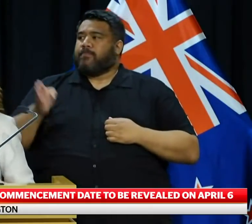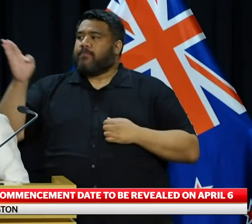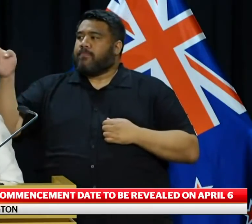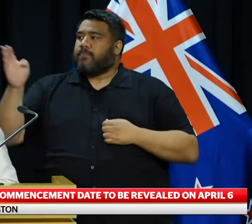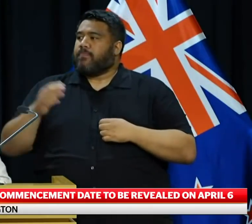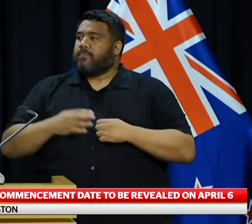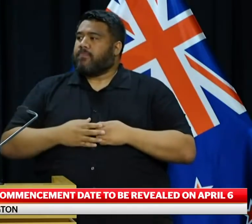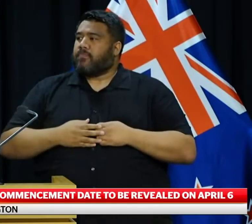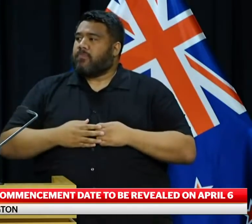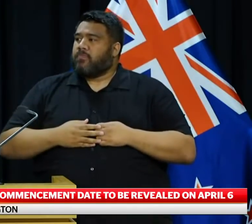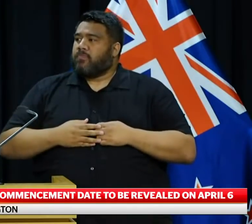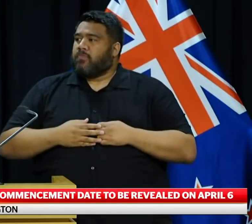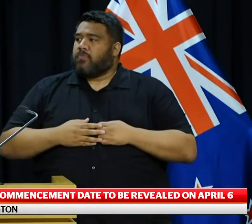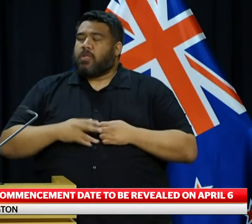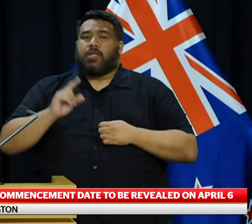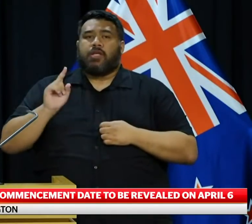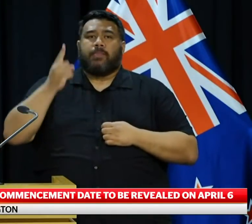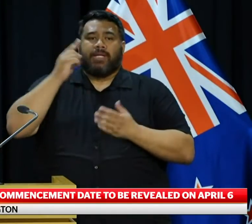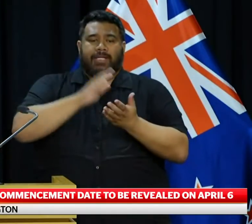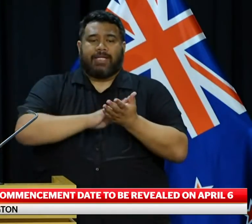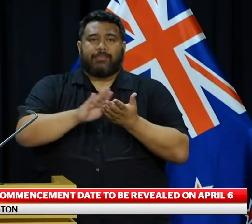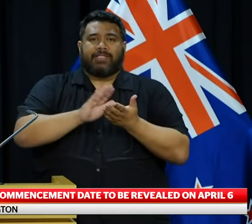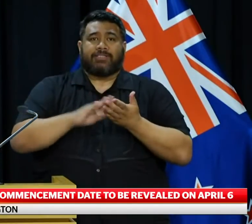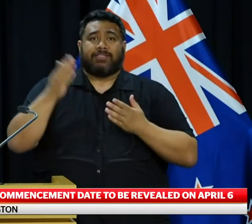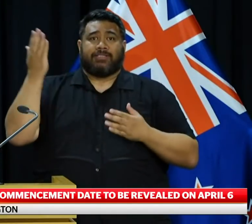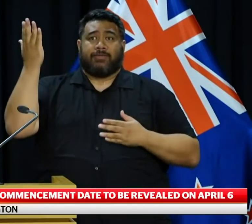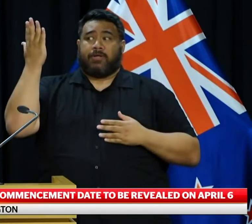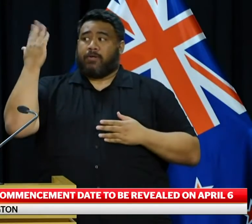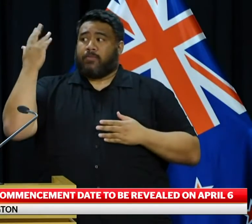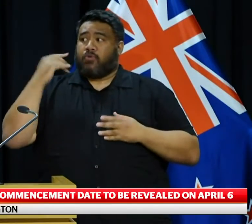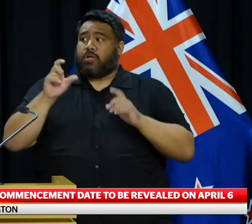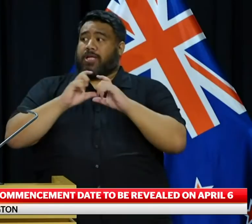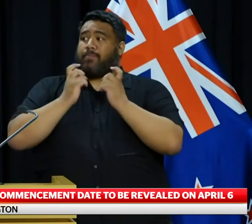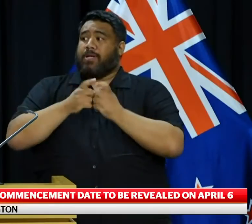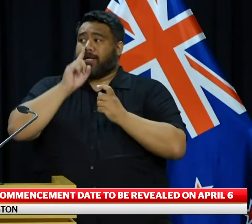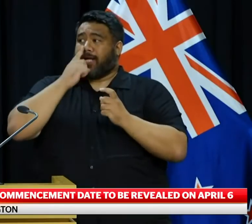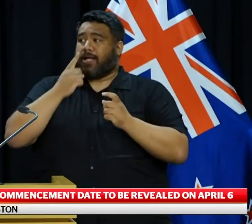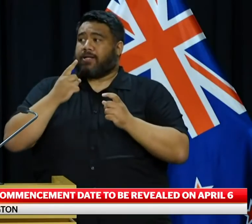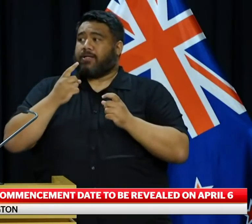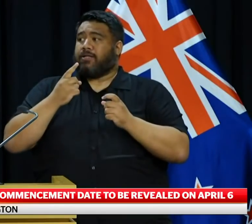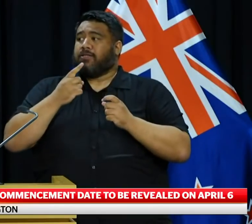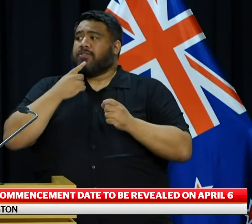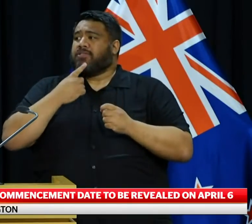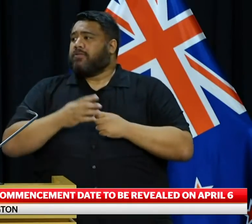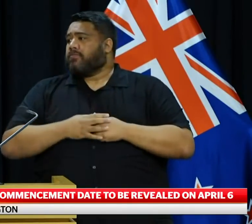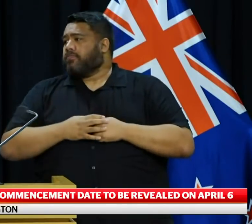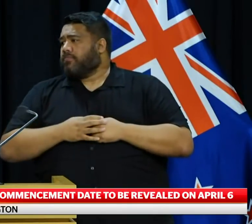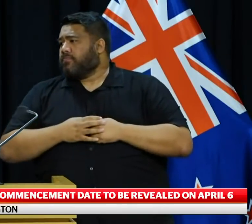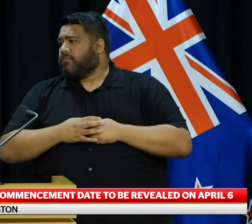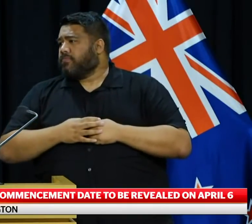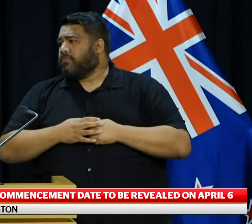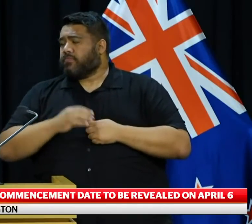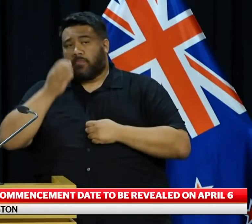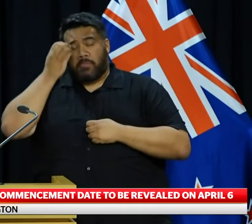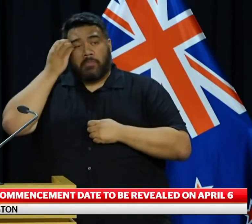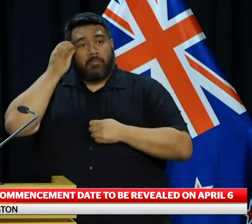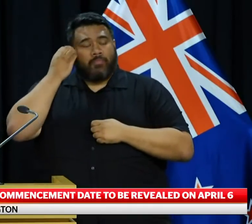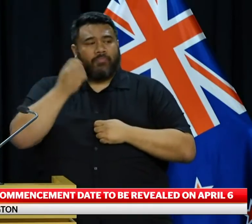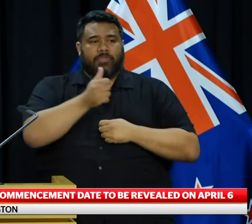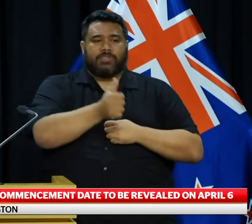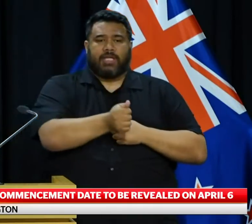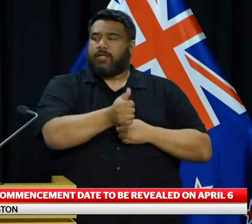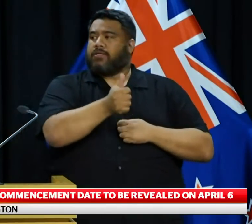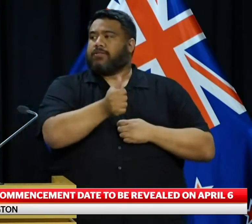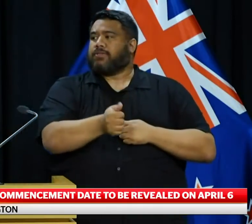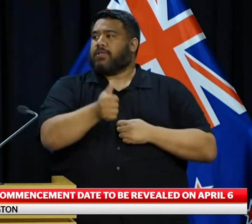I haven't taken you. Minister Hipkins has previously said that Cabinet can't mandate use of the scanning component of the NZ